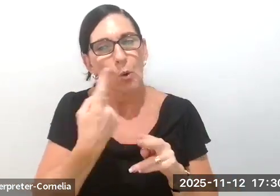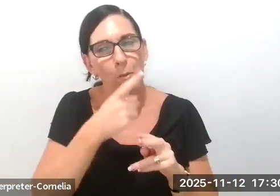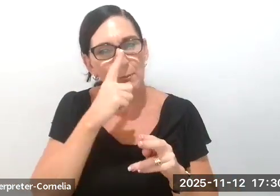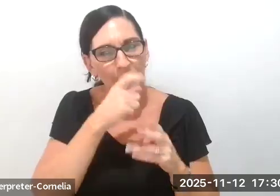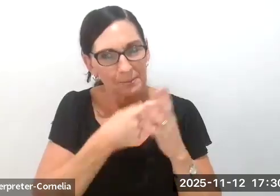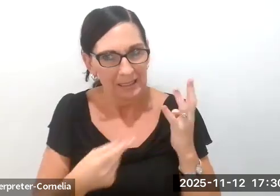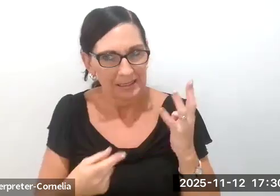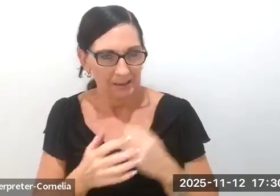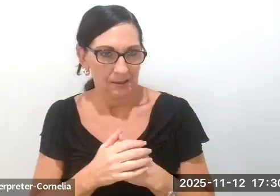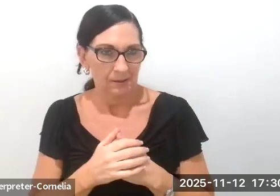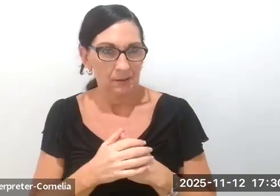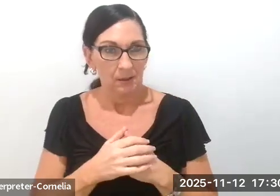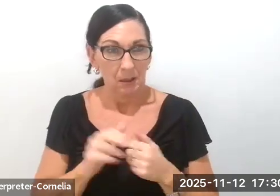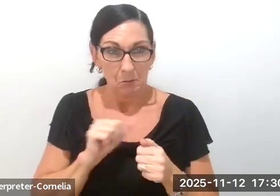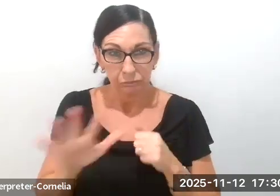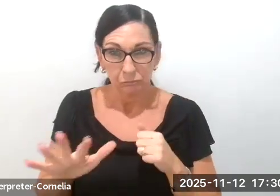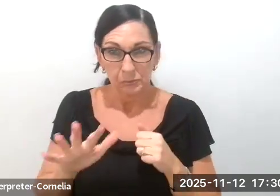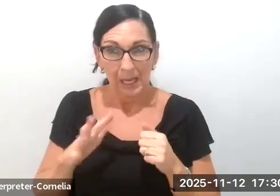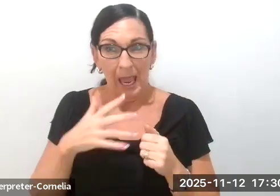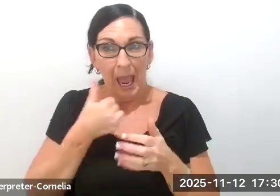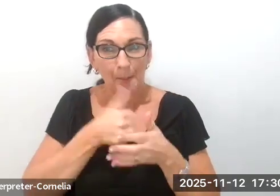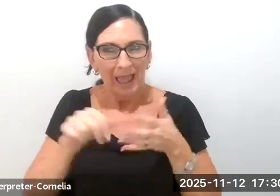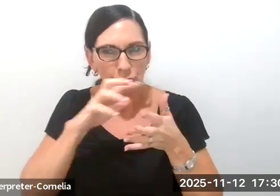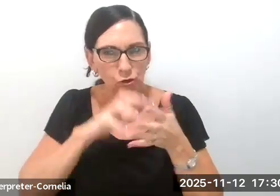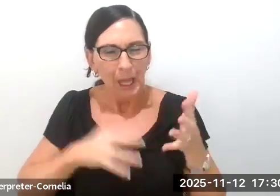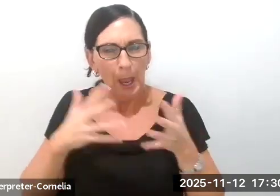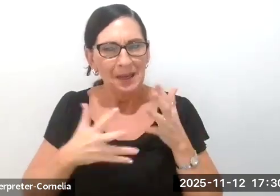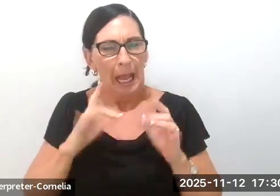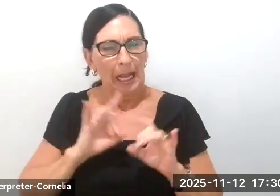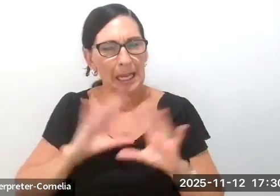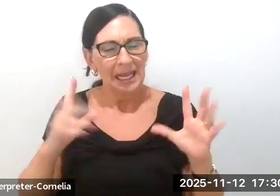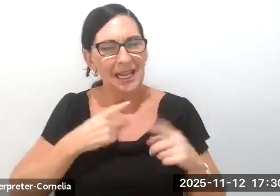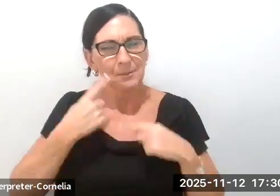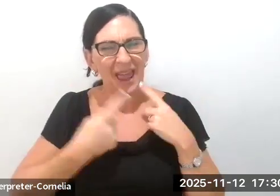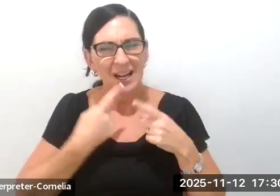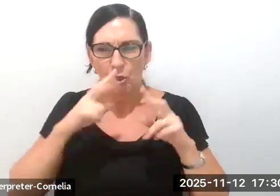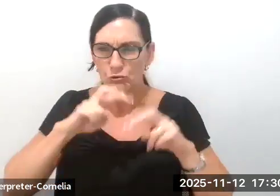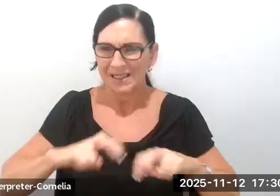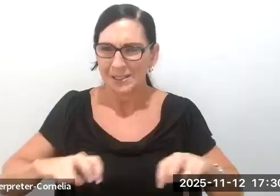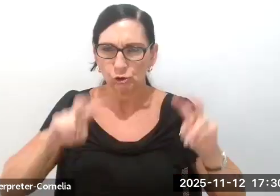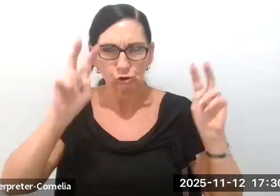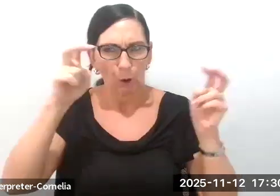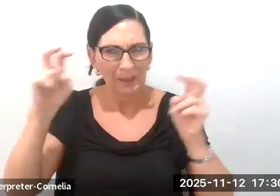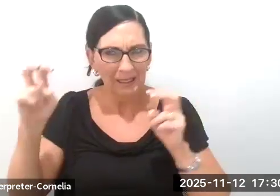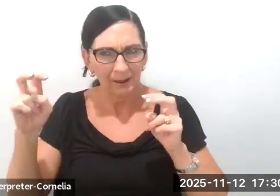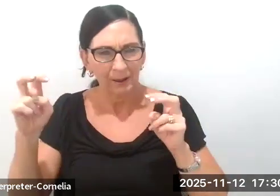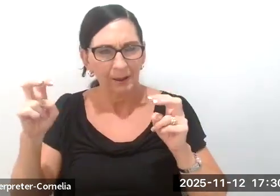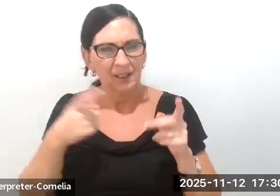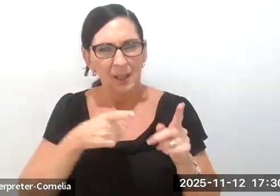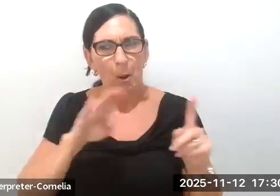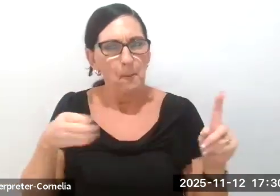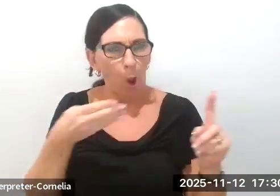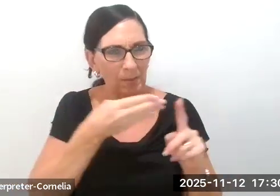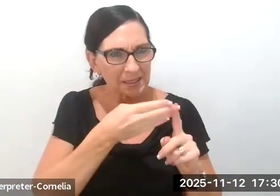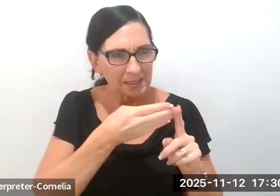Strong applications will clearly explain the research topic and its purpose, show strong alignment with the